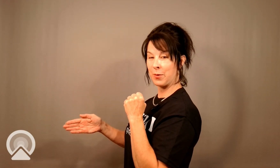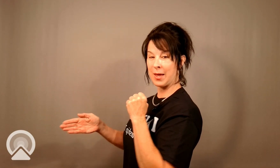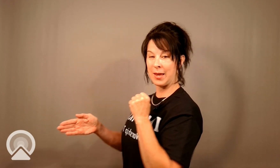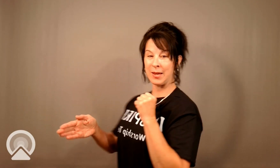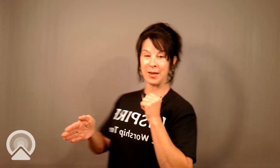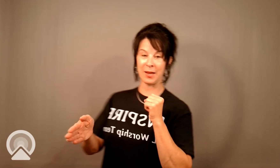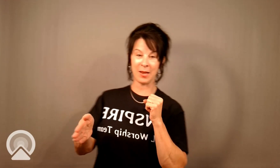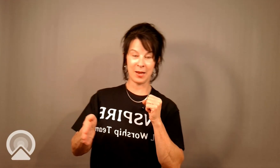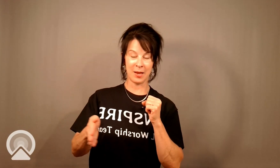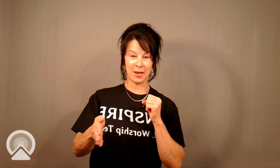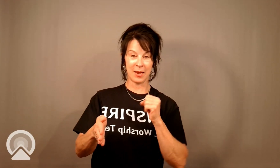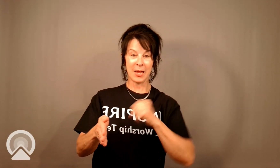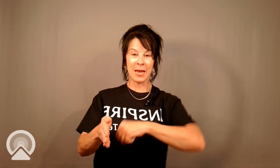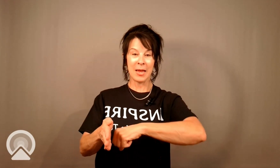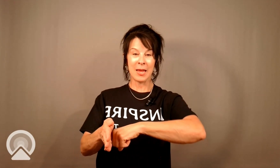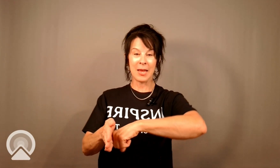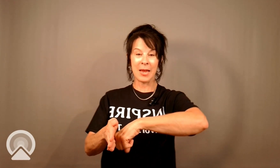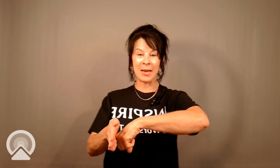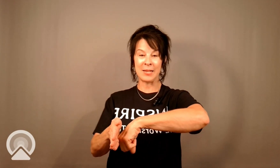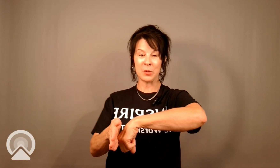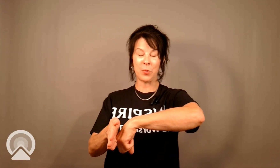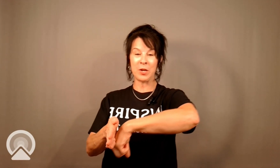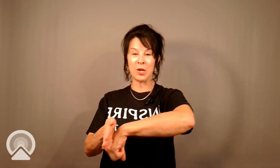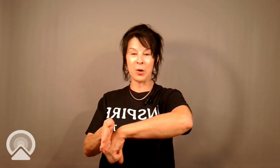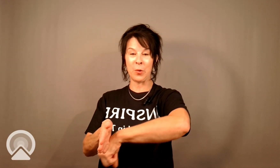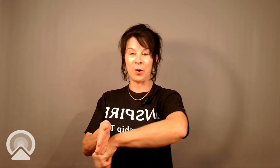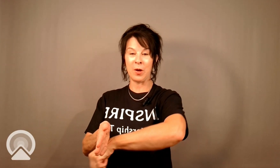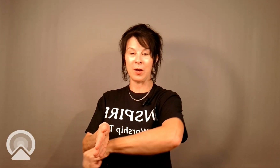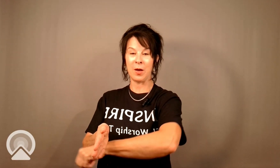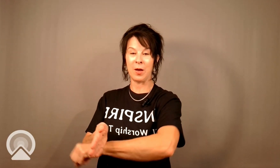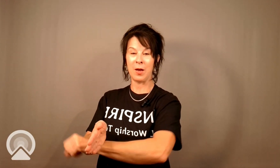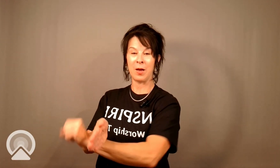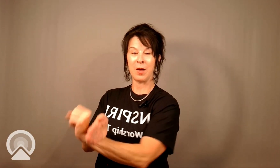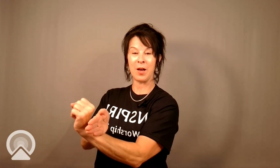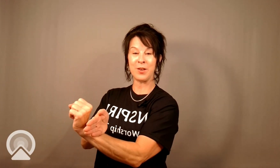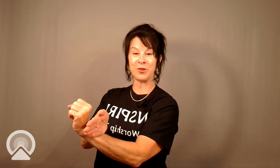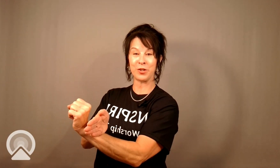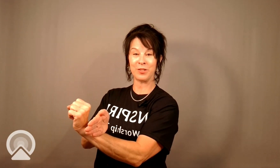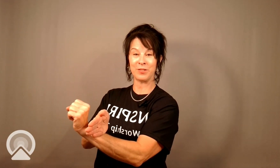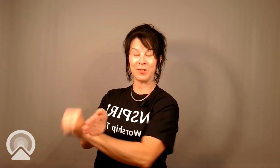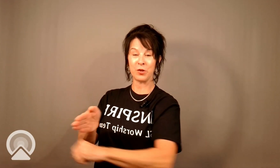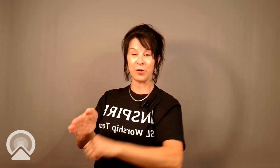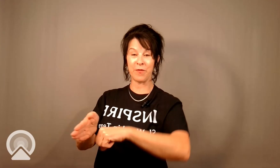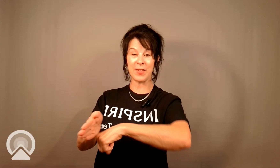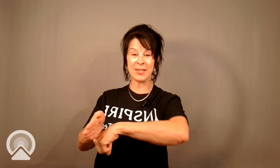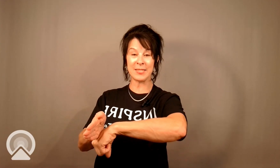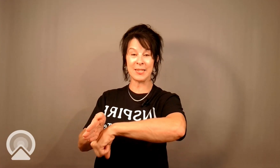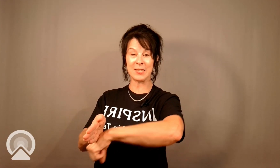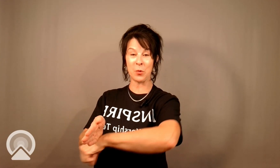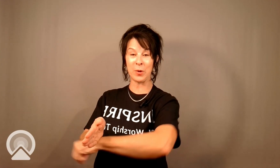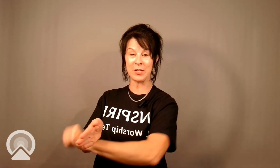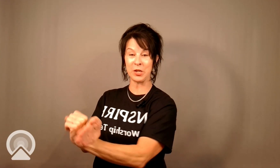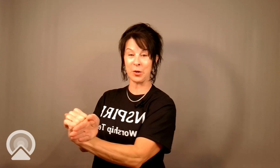okay? And it's going to go under. Your fist is going to go